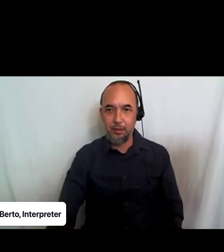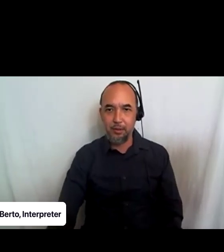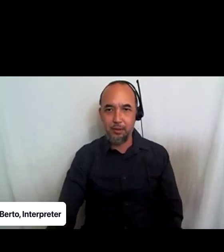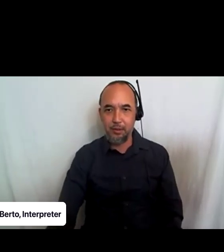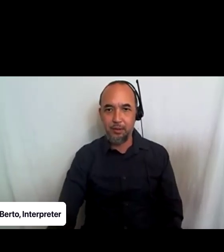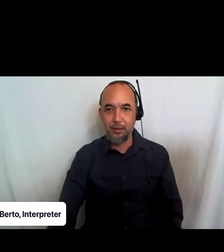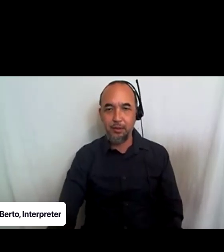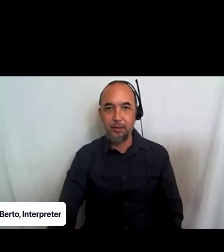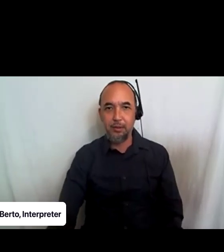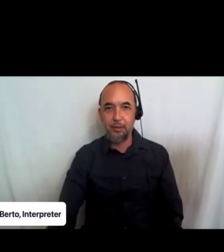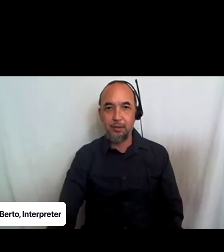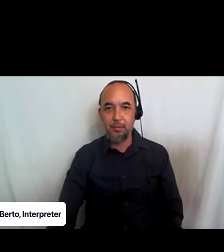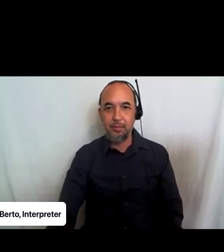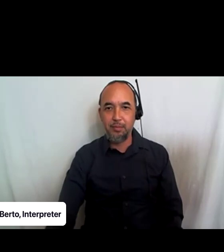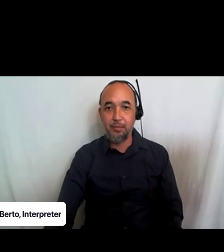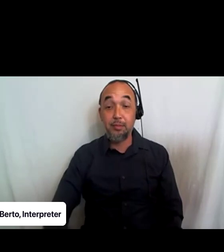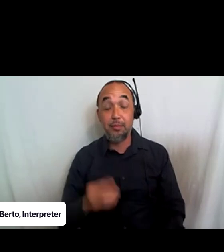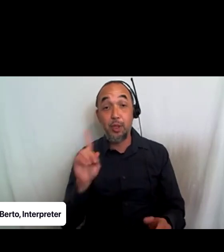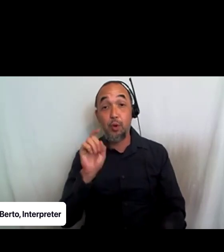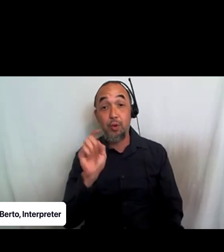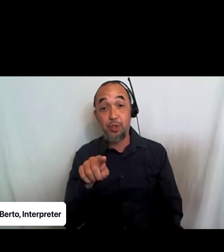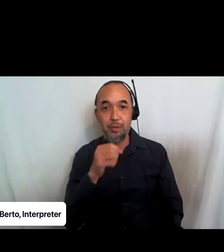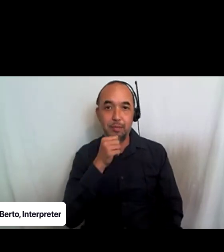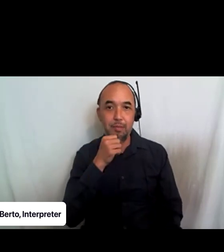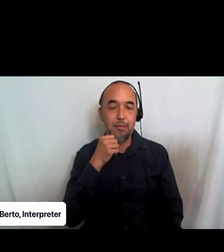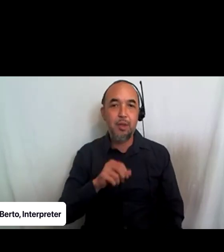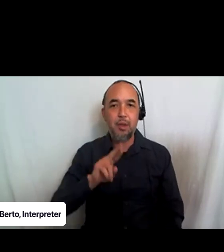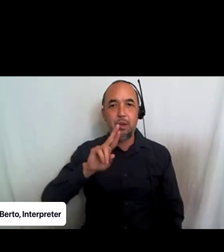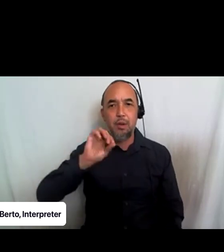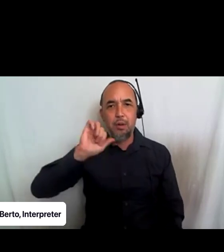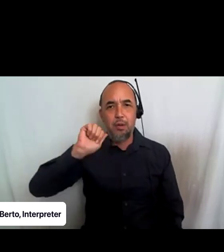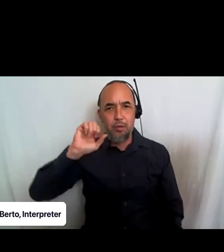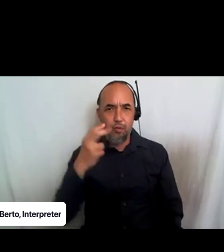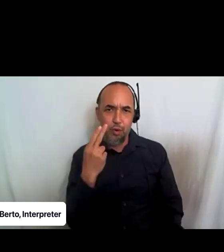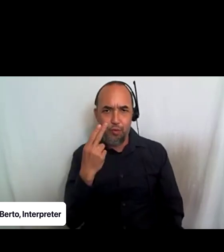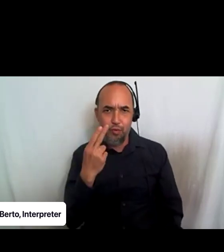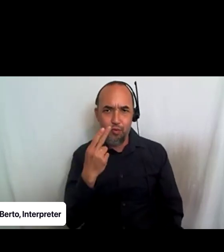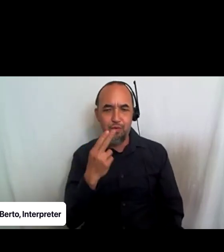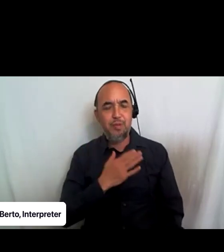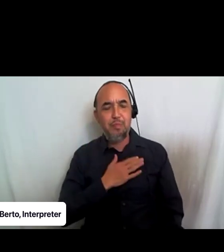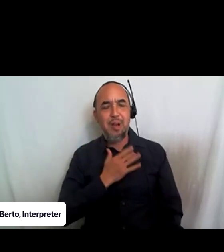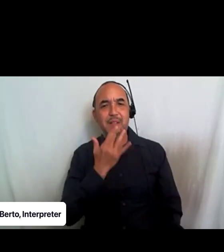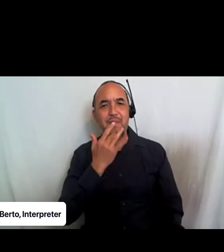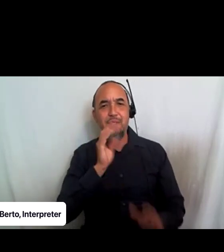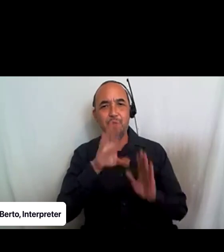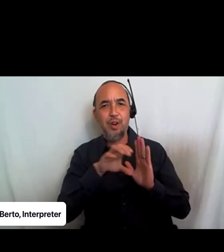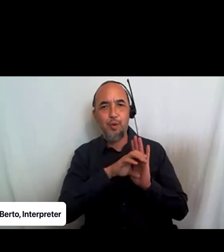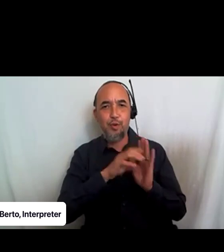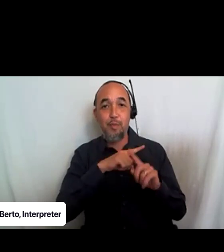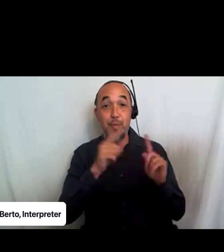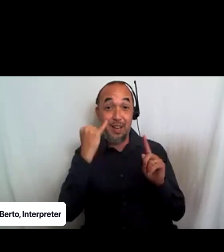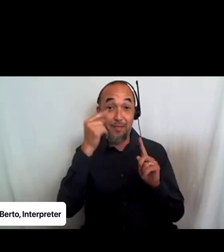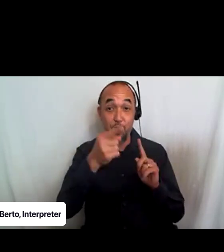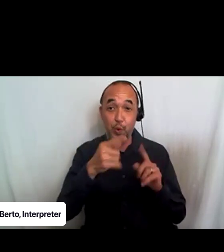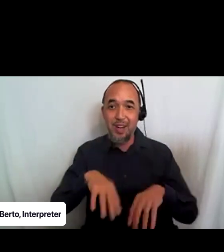Samba, someone has also asked, Jasper asked, Roach was their favorite character, but if you could have played any other character